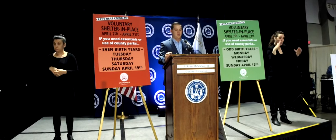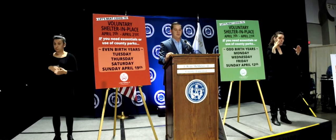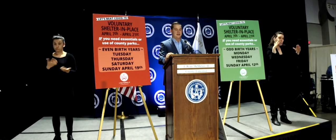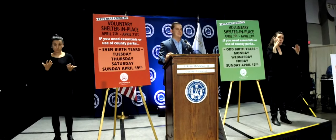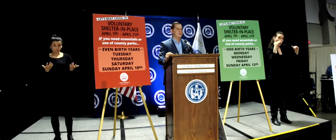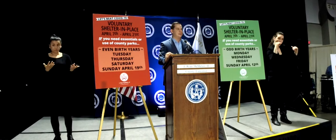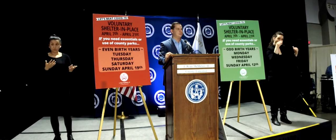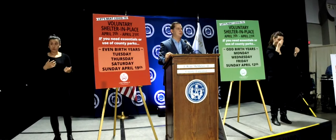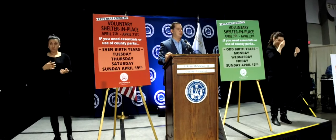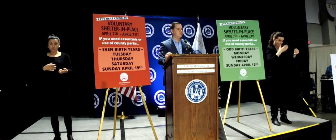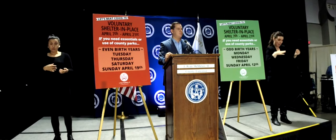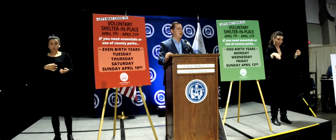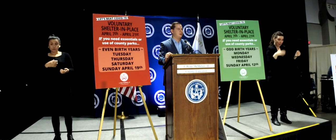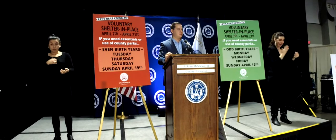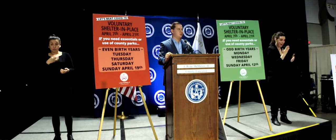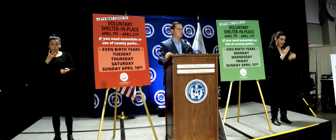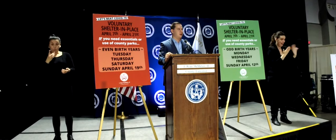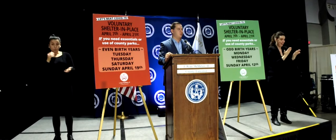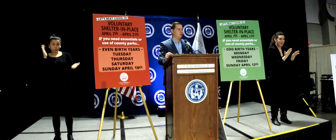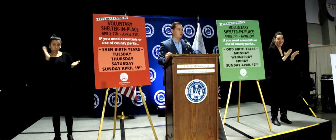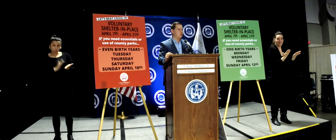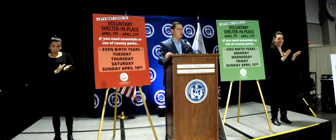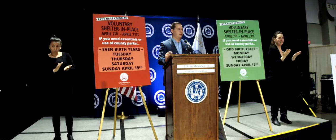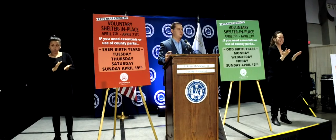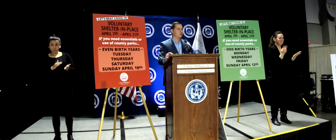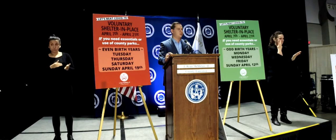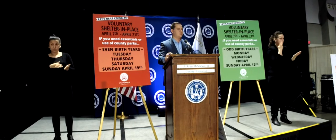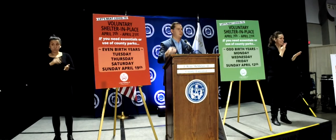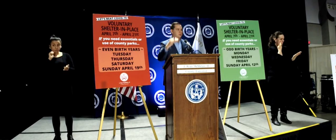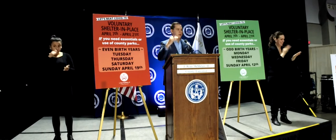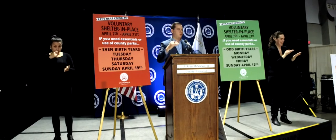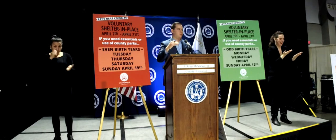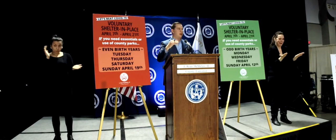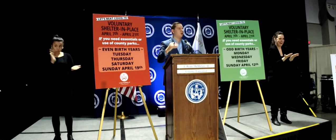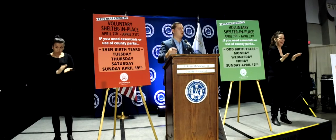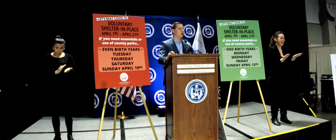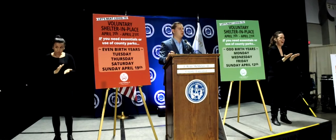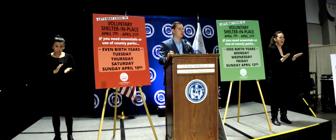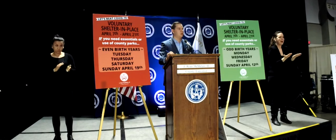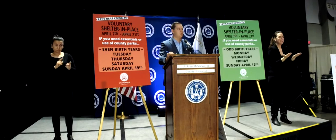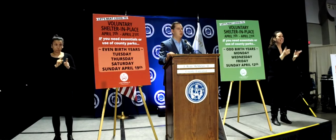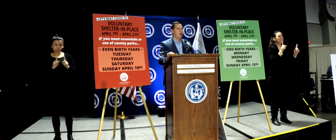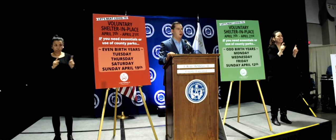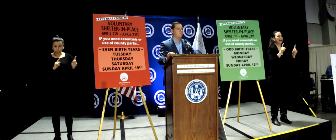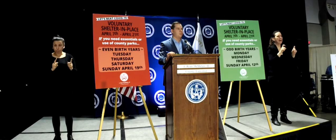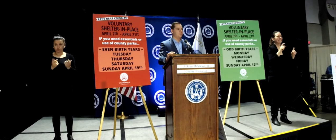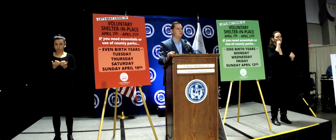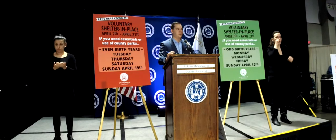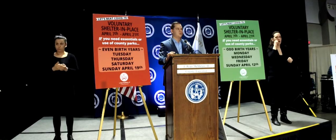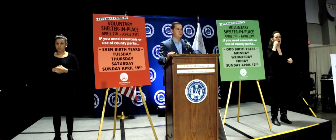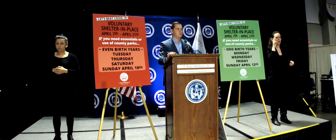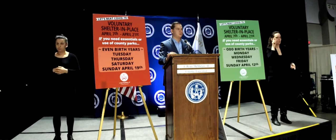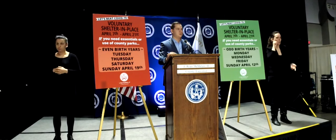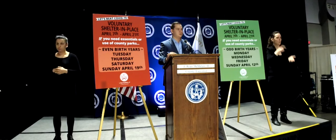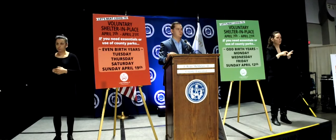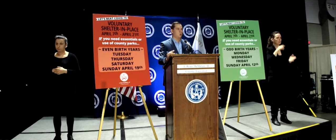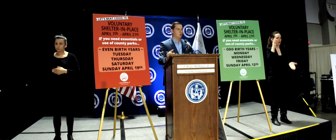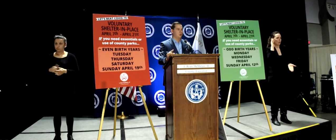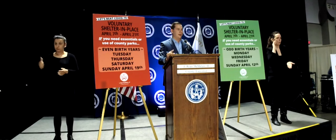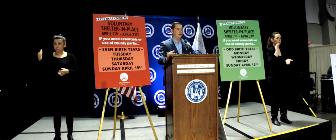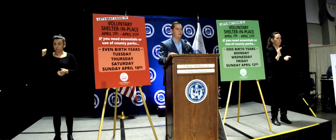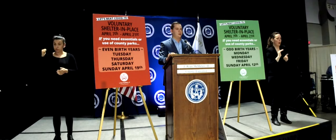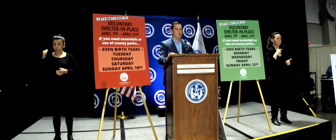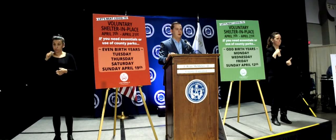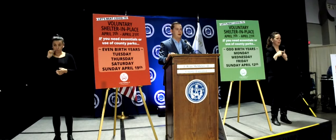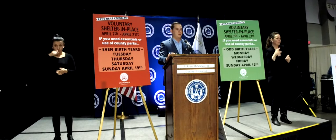see testing demand start to go down. We had a good day yesterday. Testing demand went back under 100. So that's one